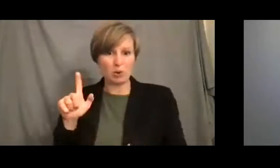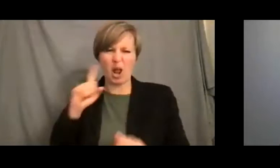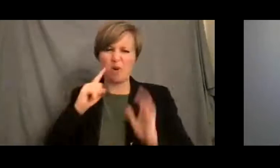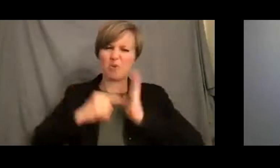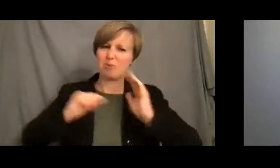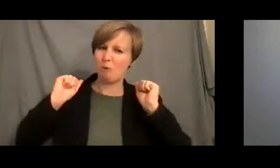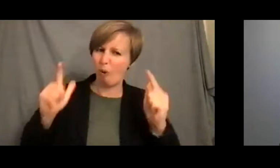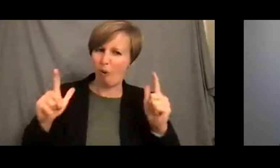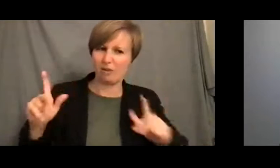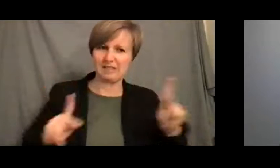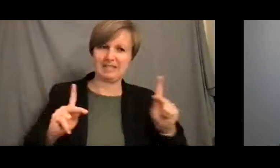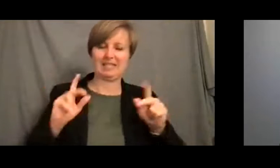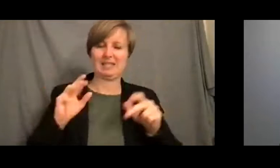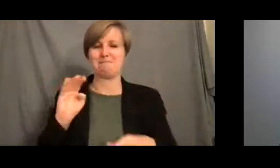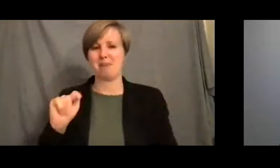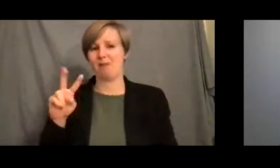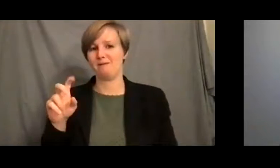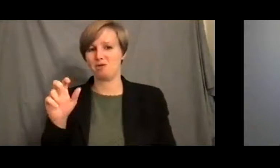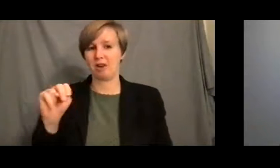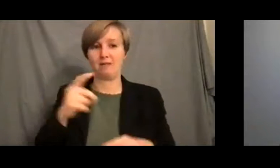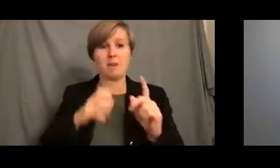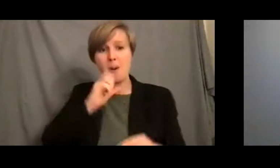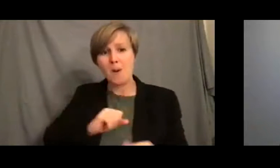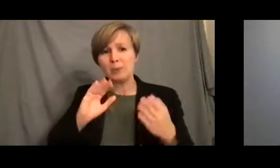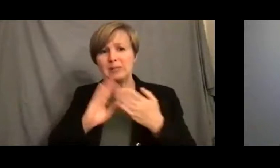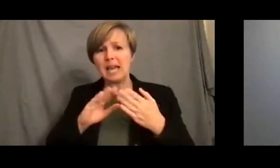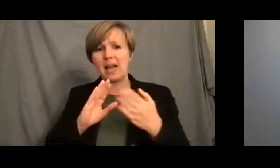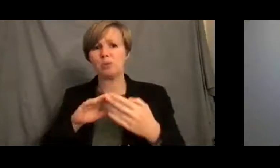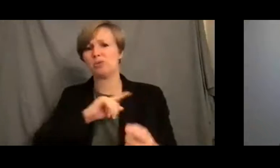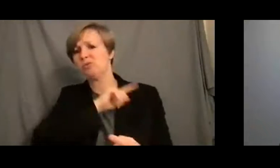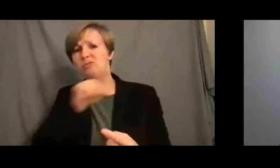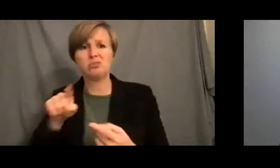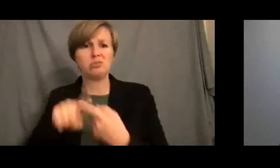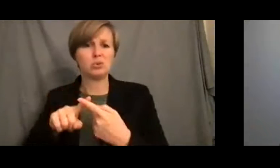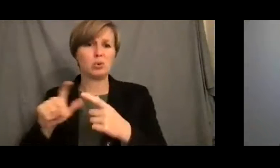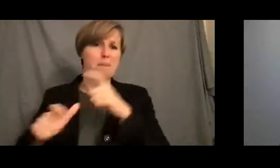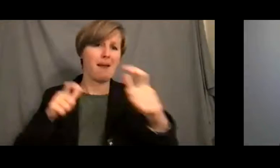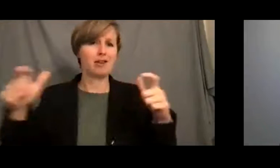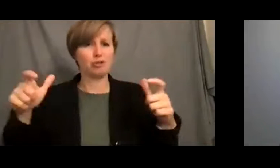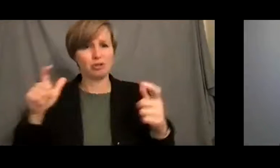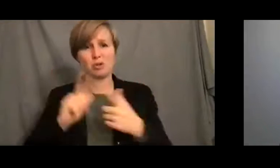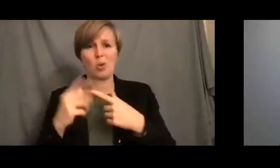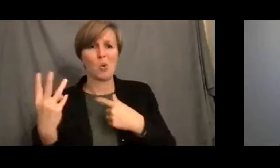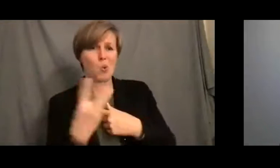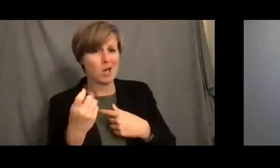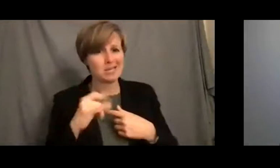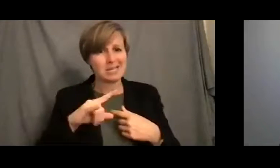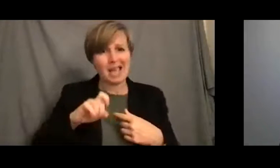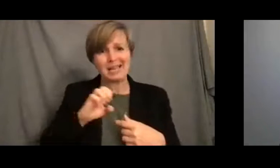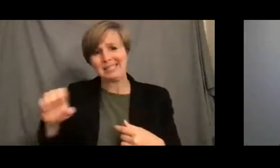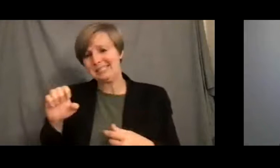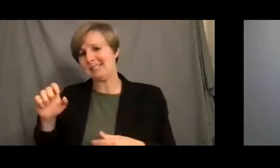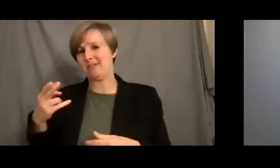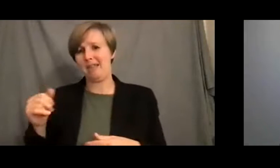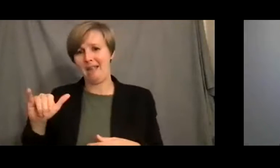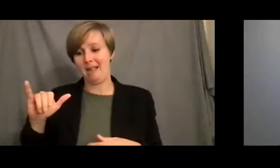citizens of Mount Vernon, from Old Town down to the mansion, out to the west side of Route 1, to the east side of Hayfield. I